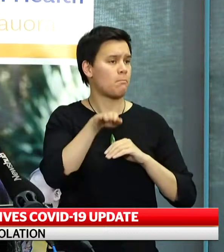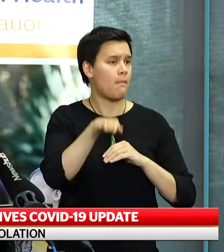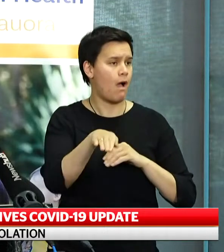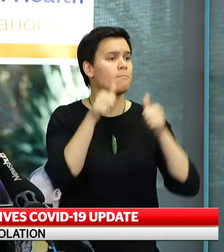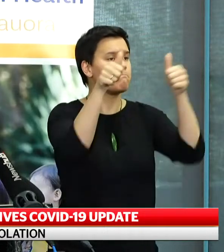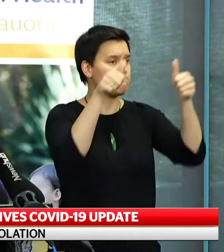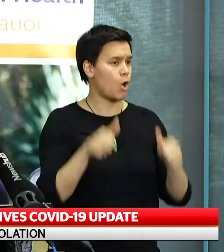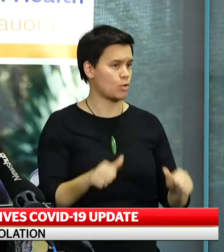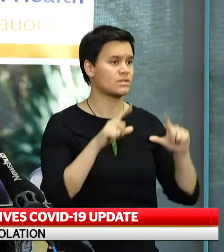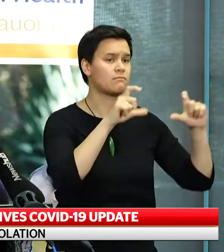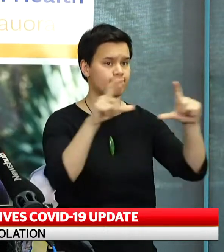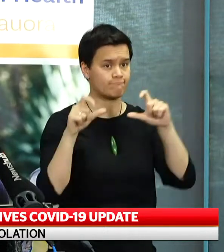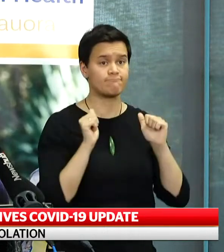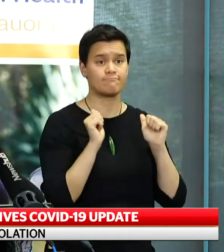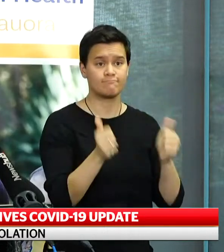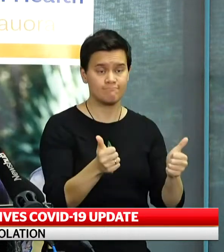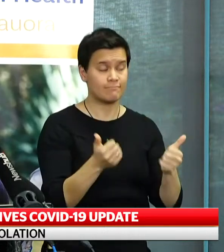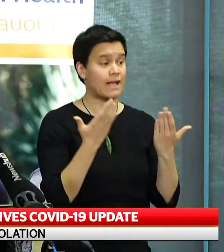to questions.